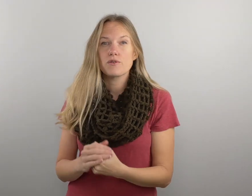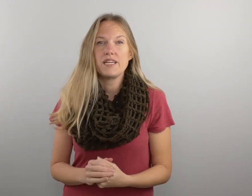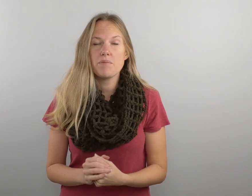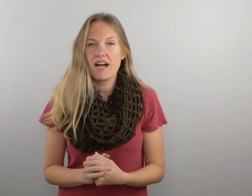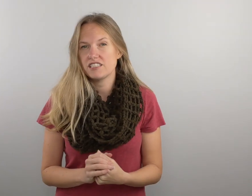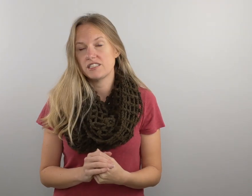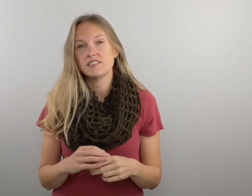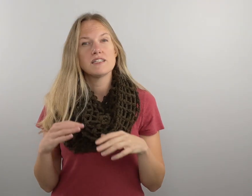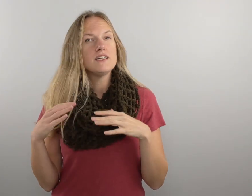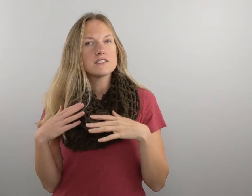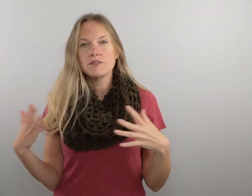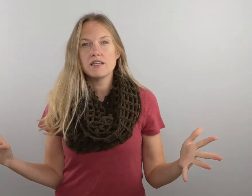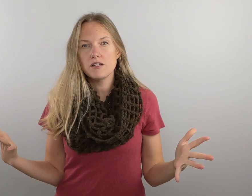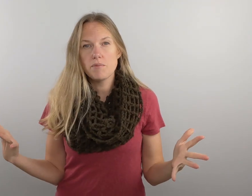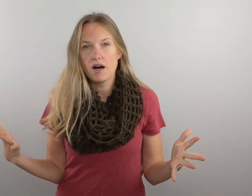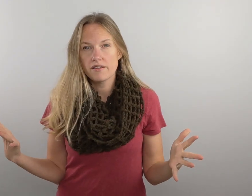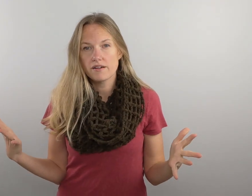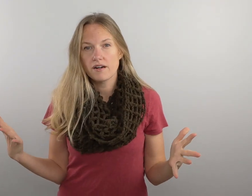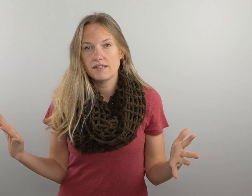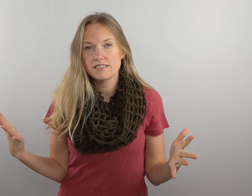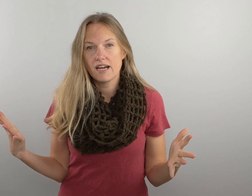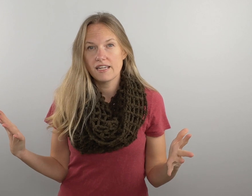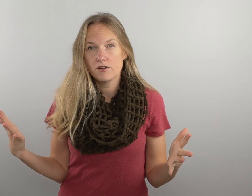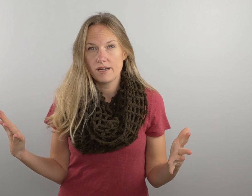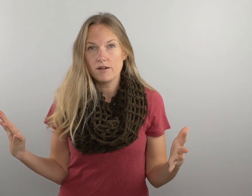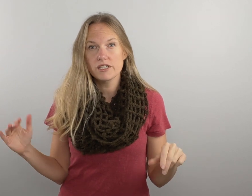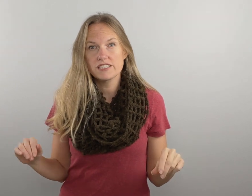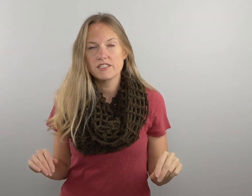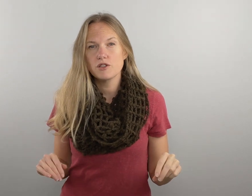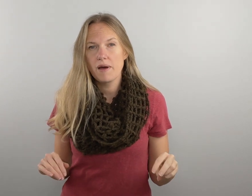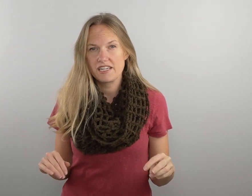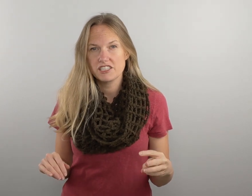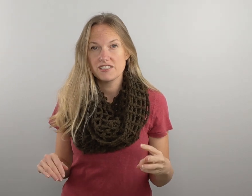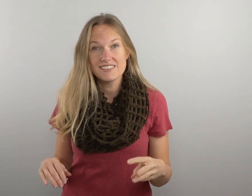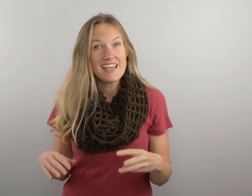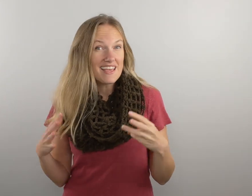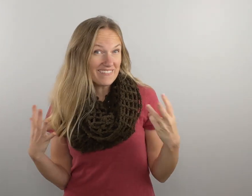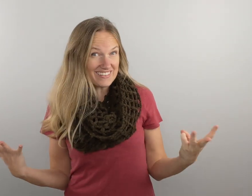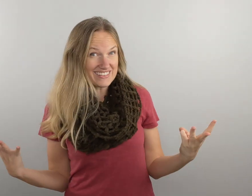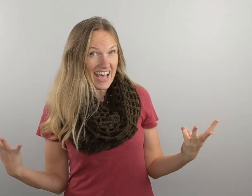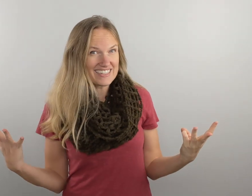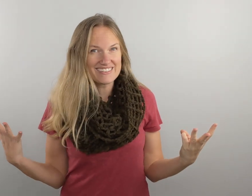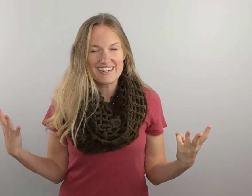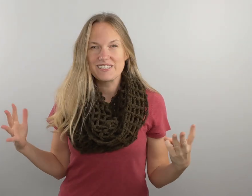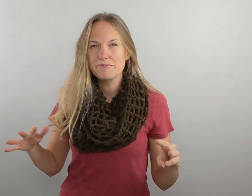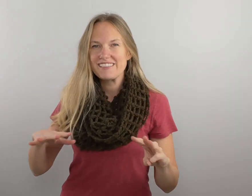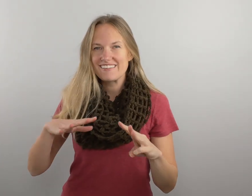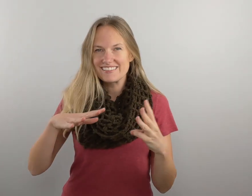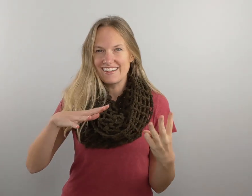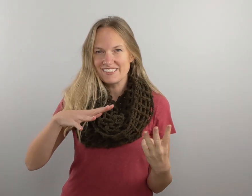green pastures. So we're not gonna bother signing green, we're just gonna do pastures, and we learned that during our Christmas carol songs,